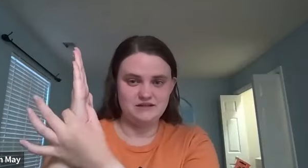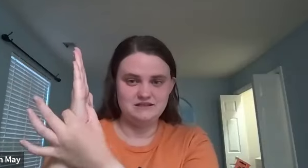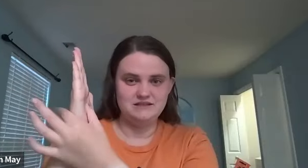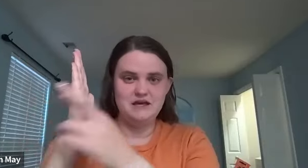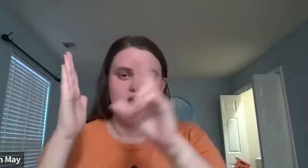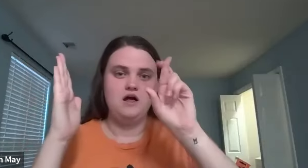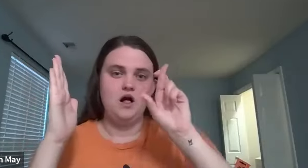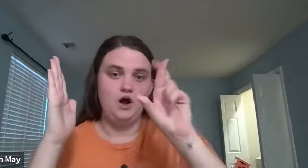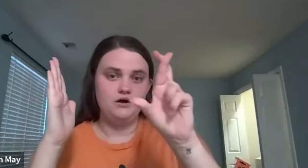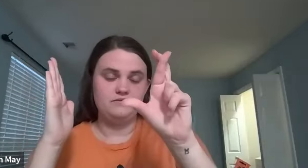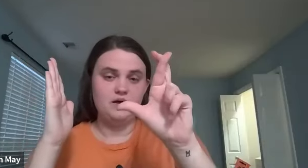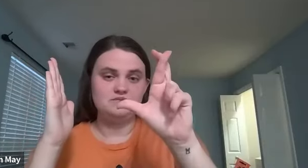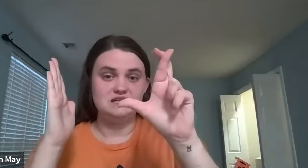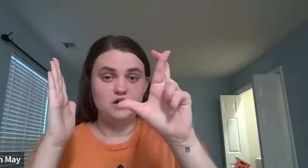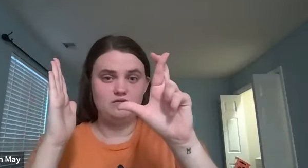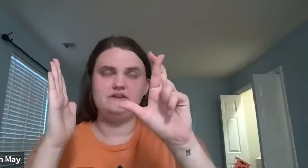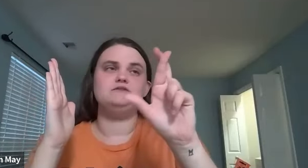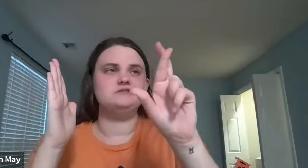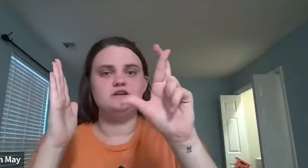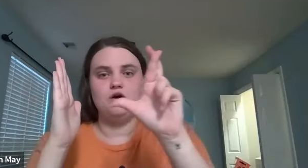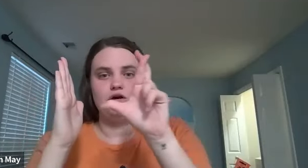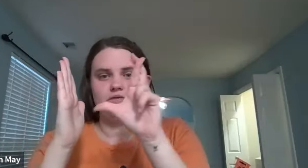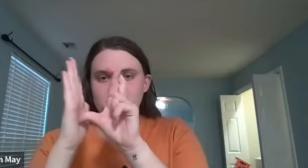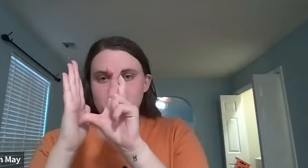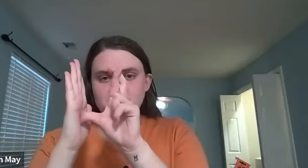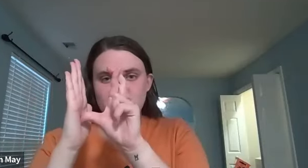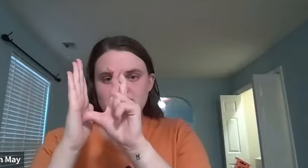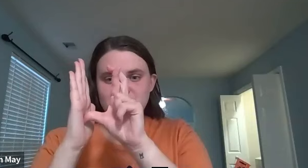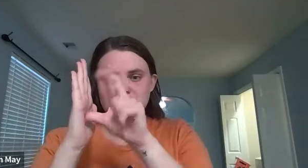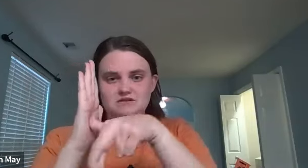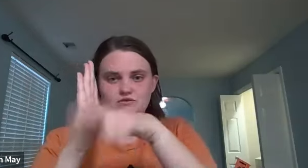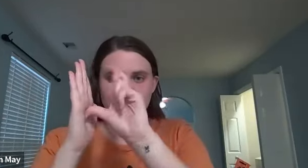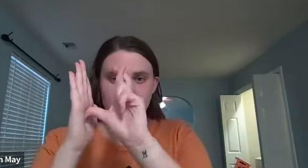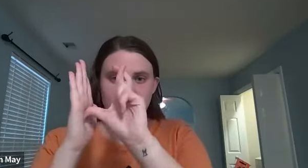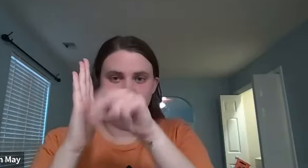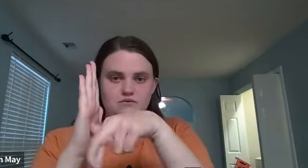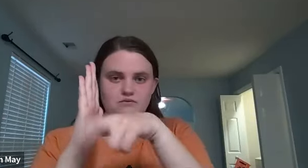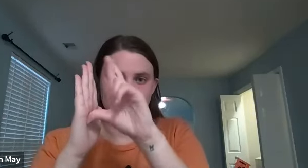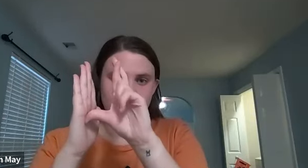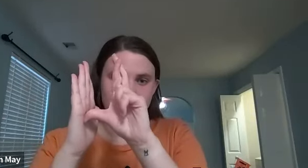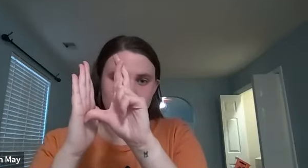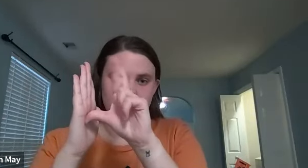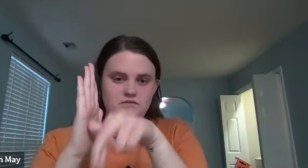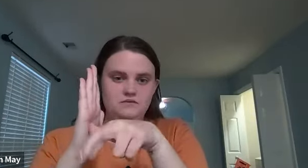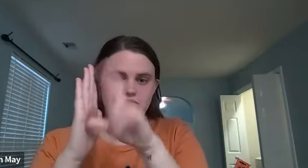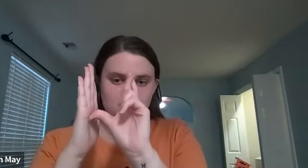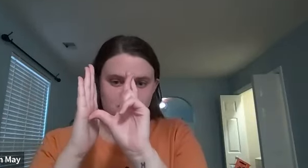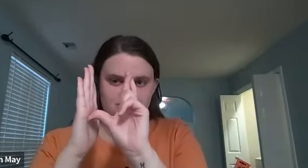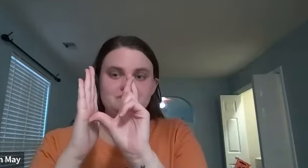sideways. Our thumbs and fingers are in an R. Thumb touches review. Review.